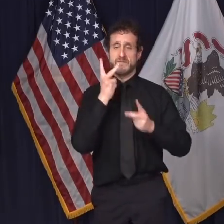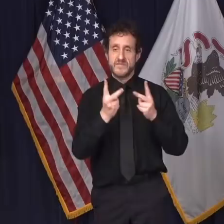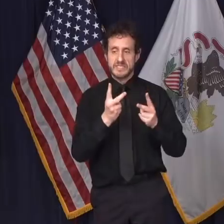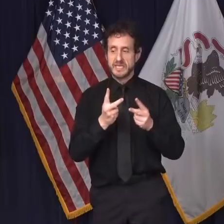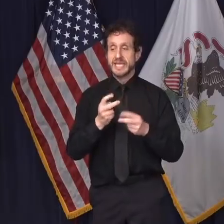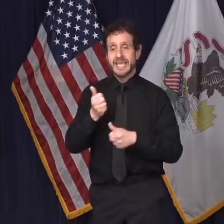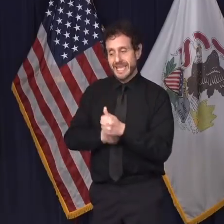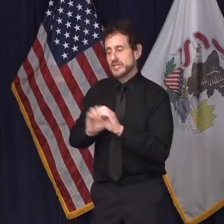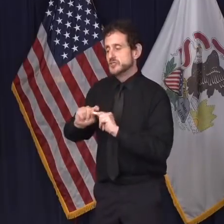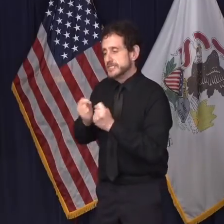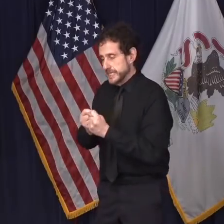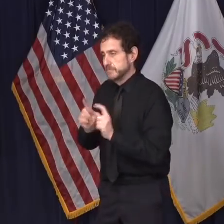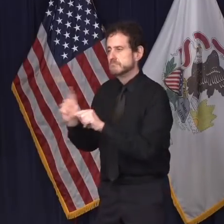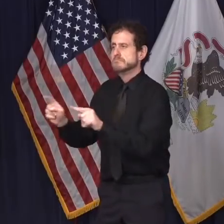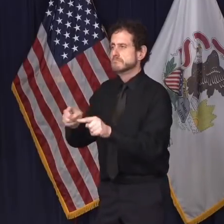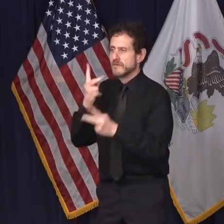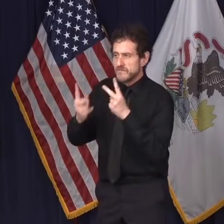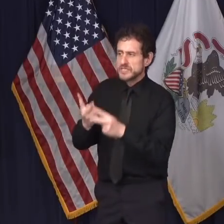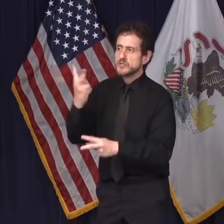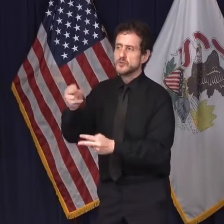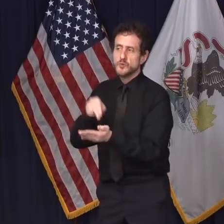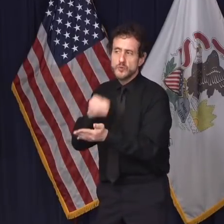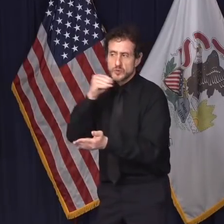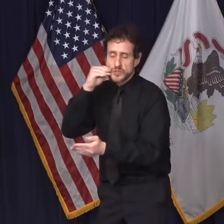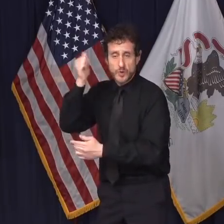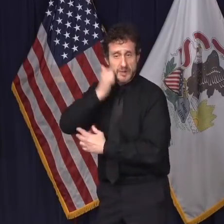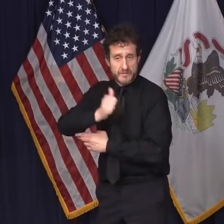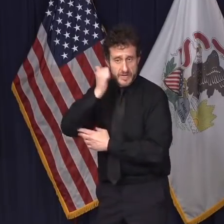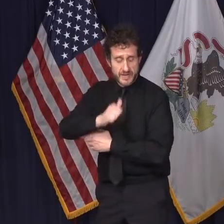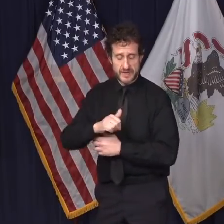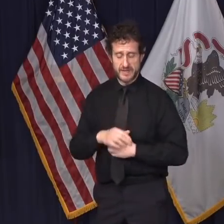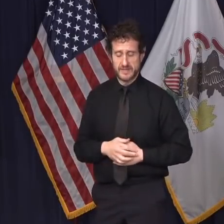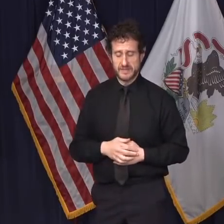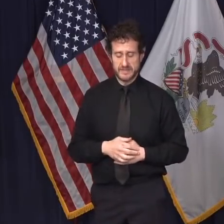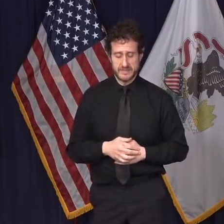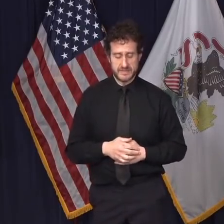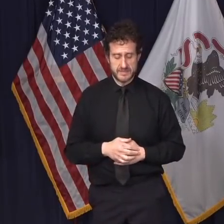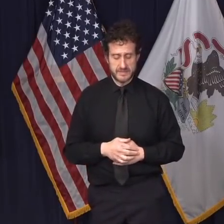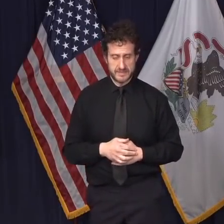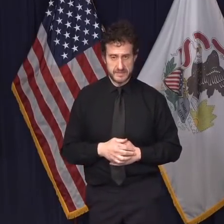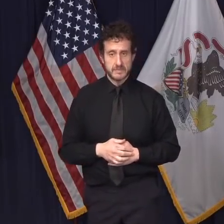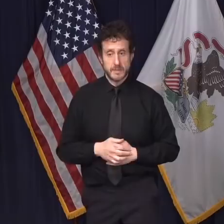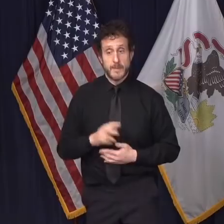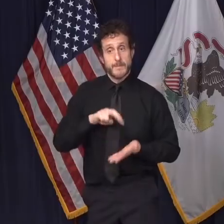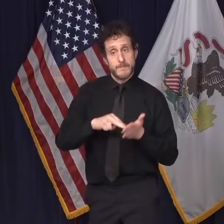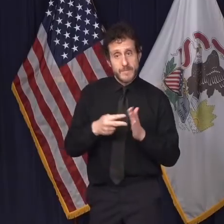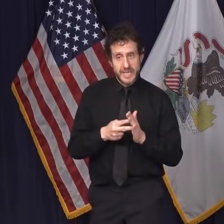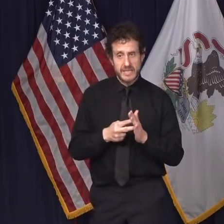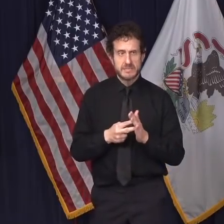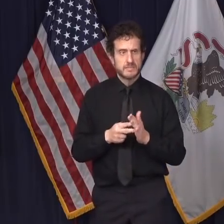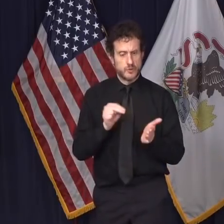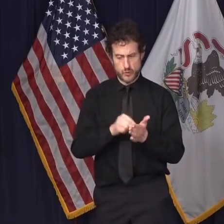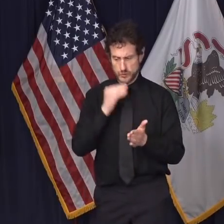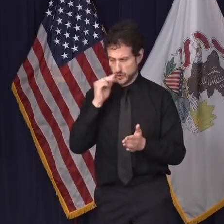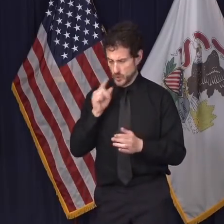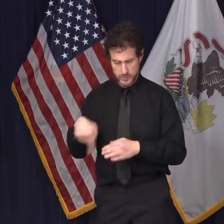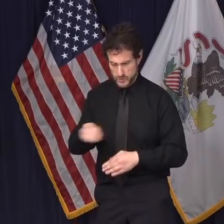homes a day each, potentially as many as 140 a week across the